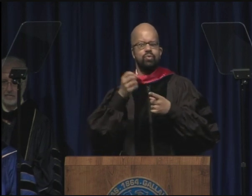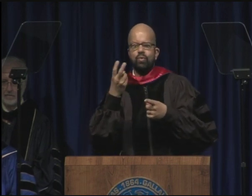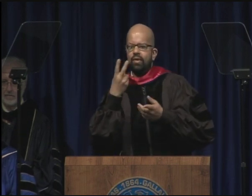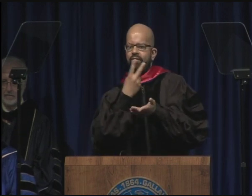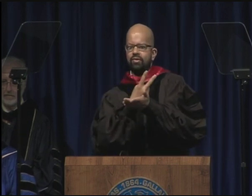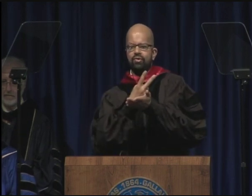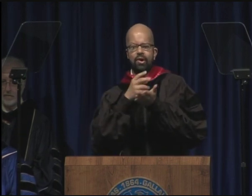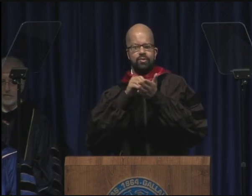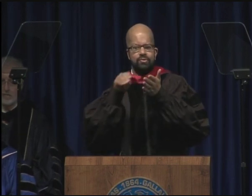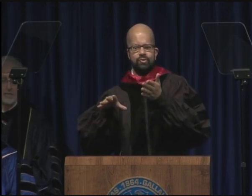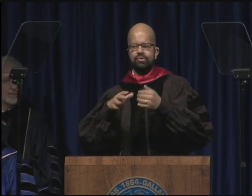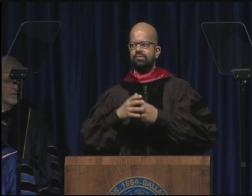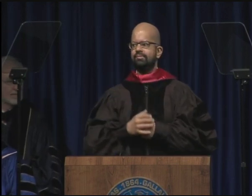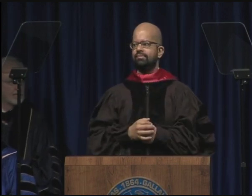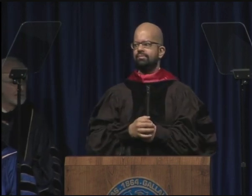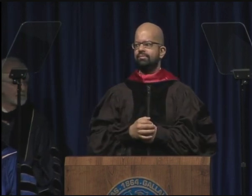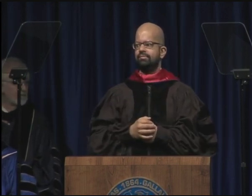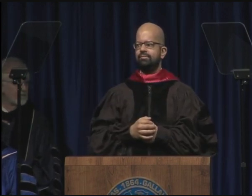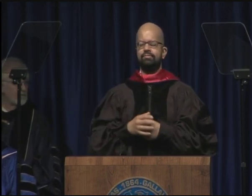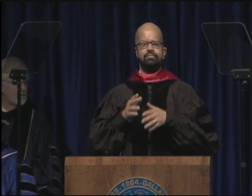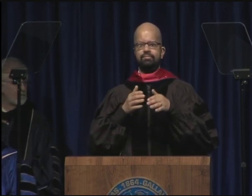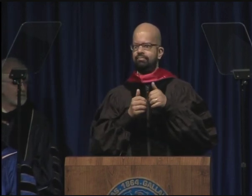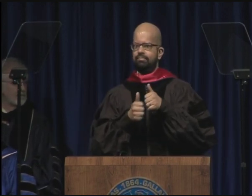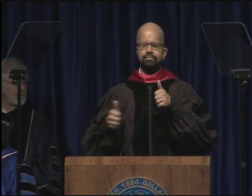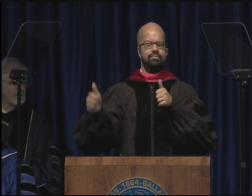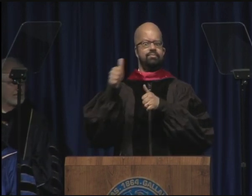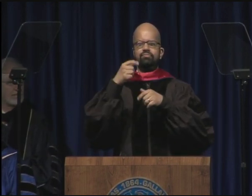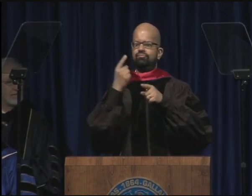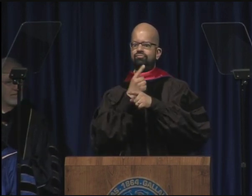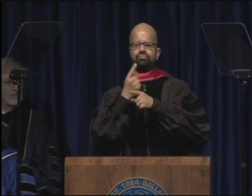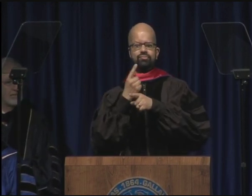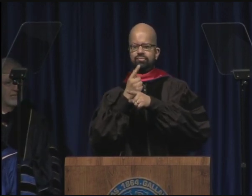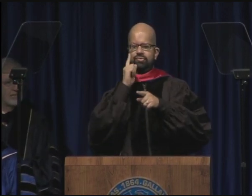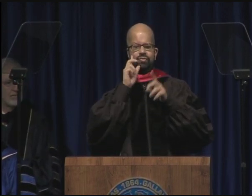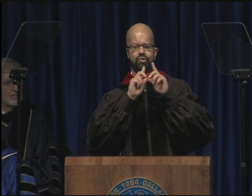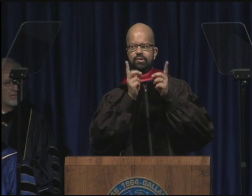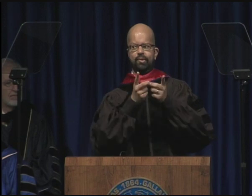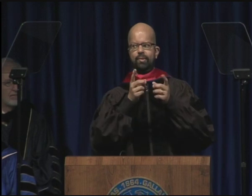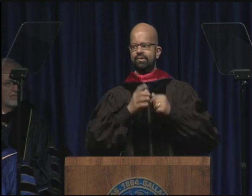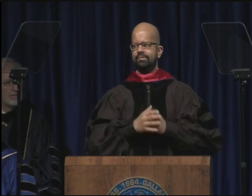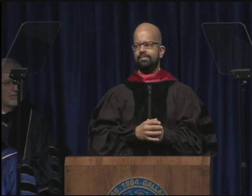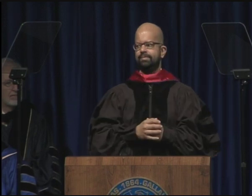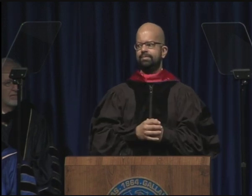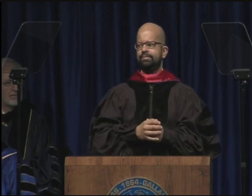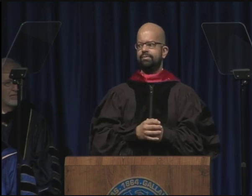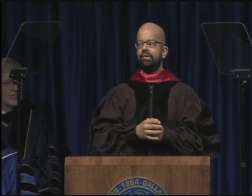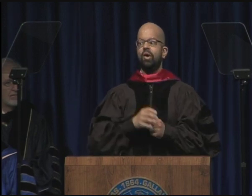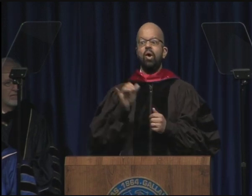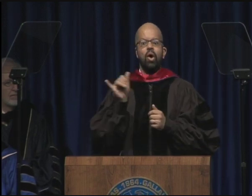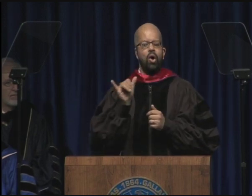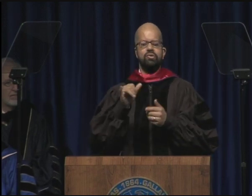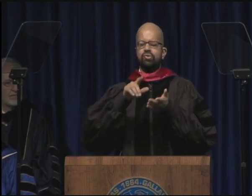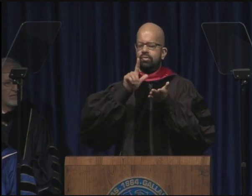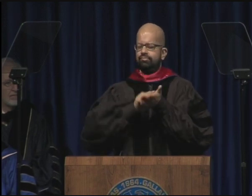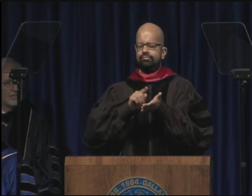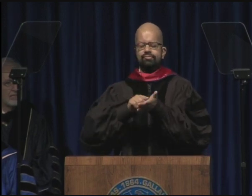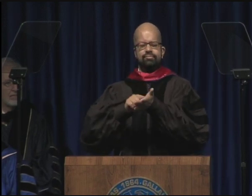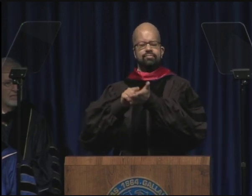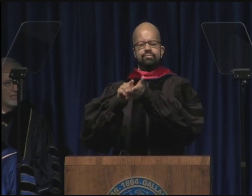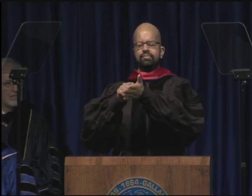Among his accomplishments, he serves on the research committees of between 8 and 12 graduate students, going way beyond the norm in his department, and